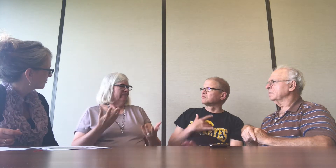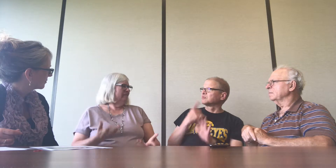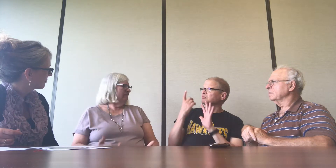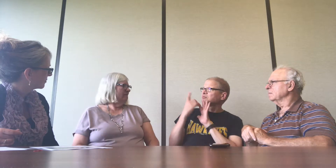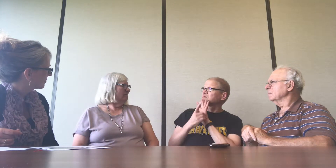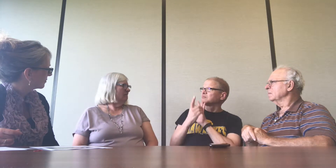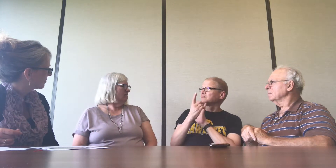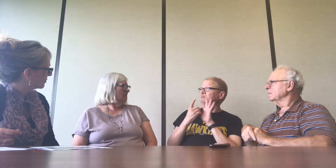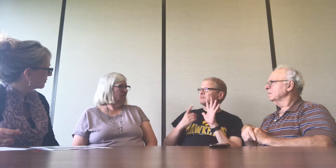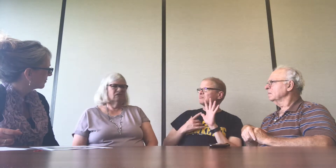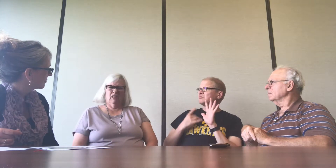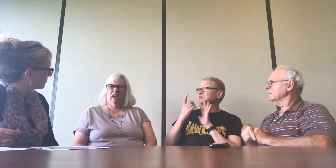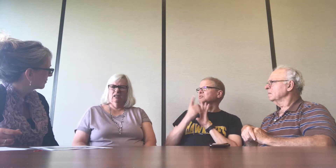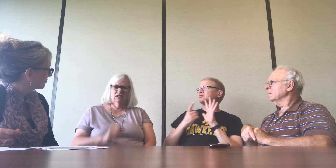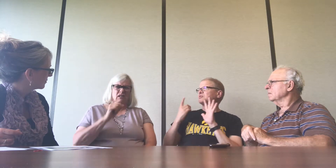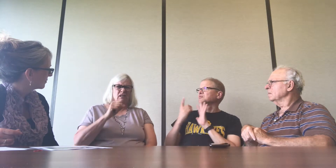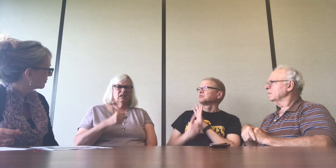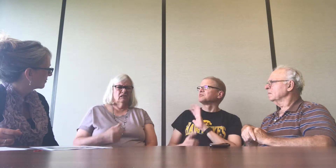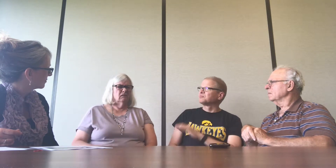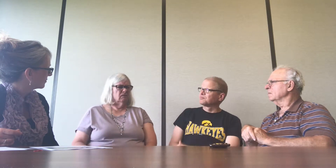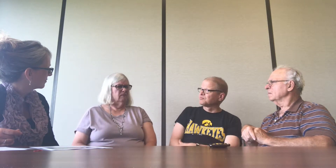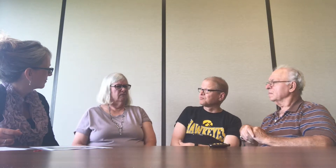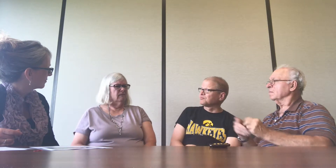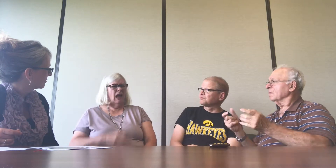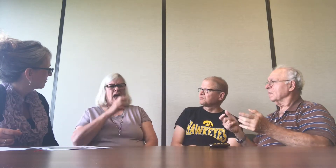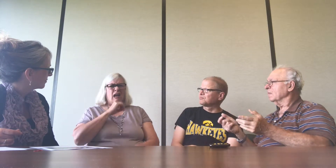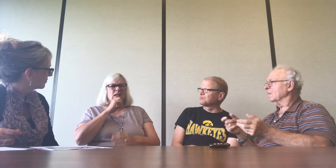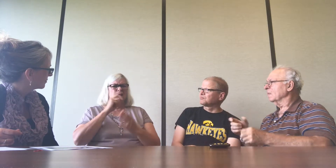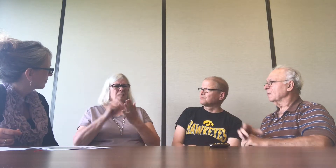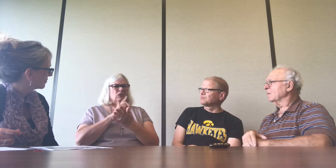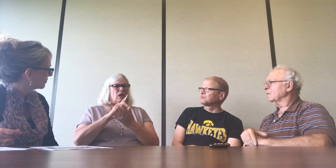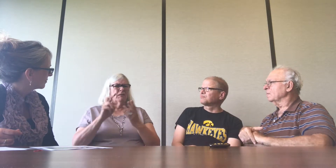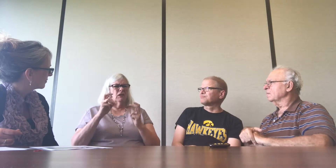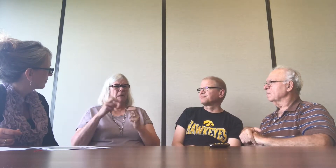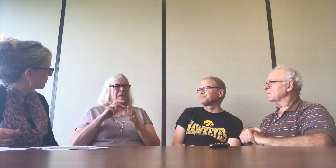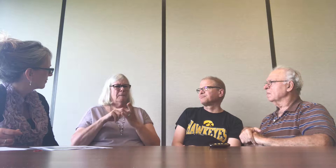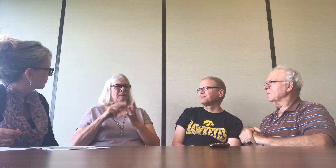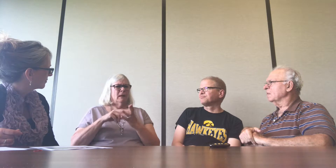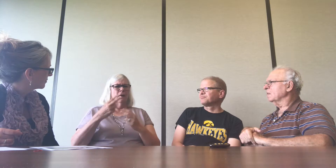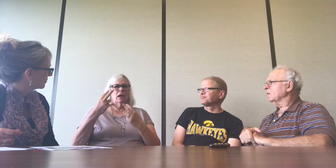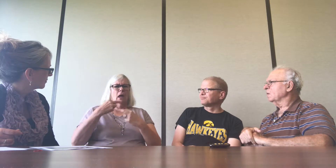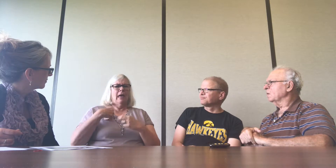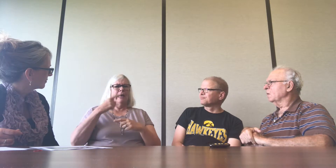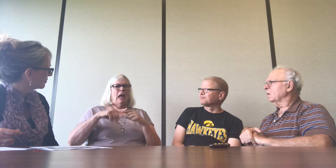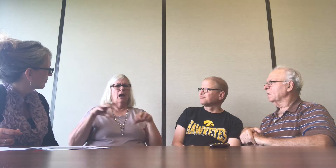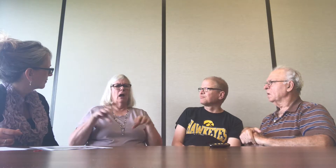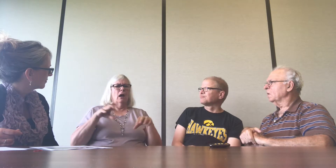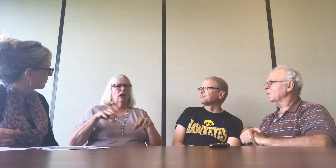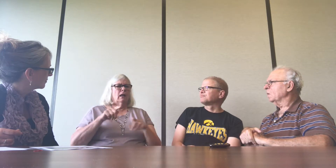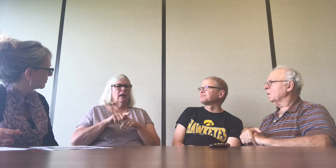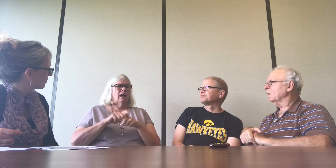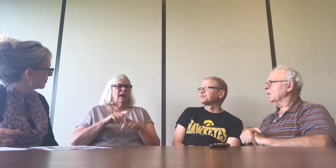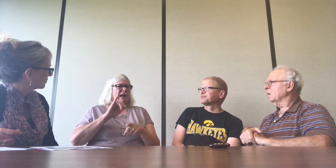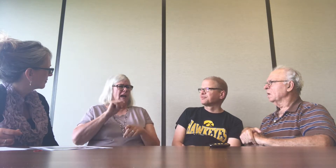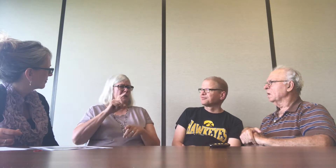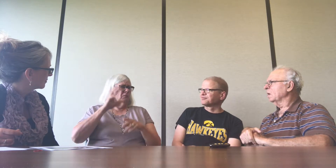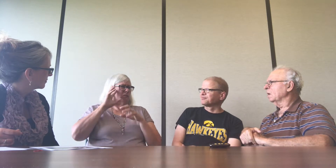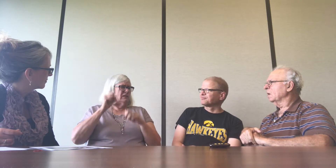point. It really felt offensive. Albert, sounds like discrimination.